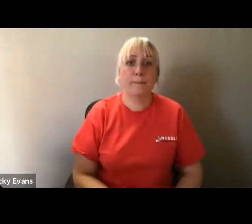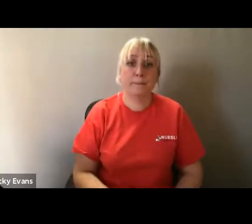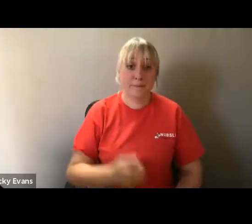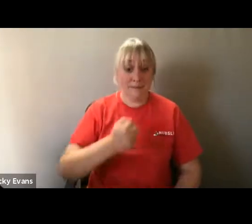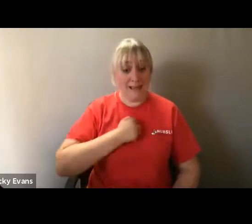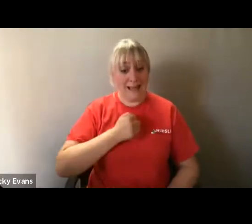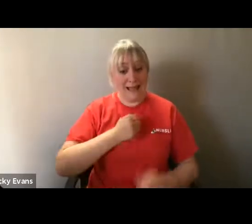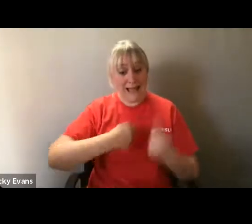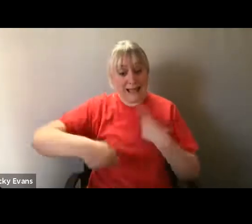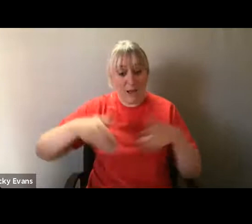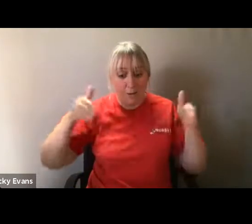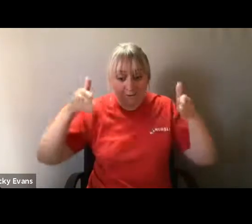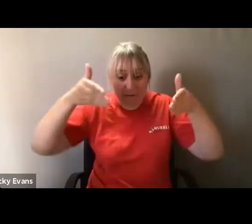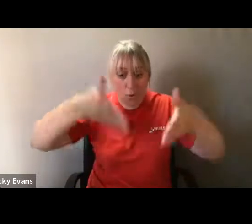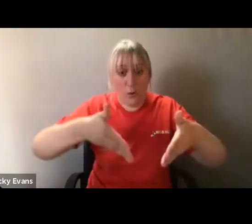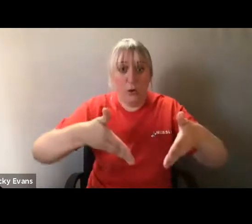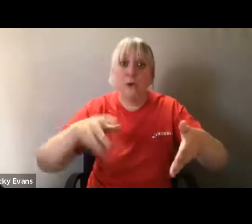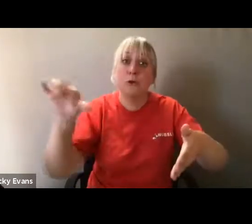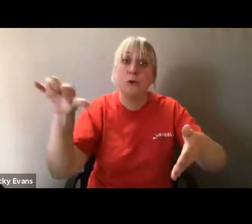be on